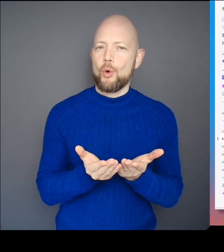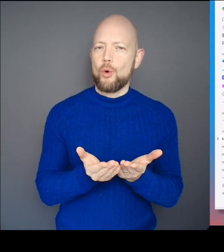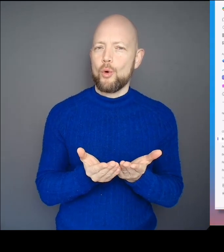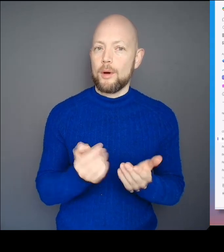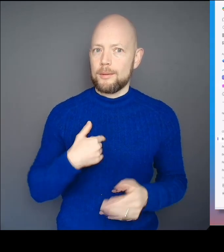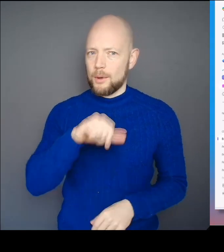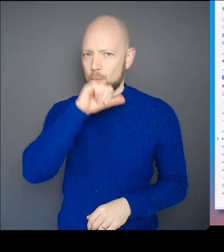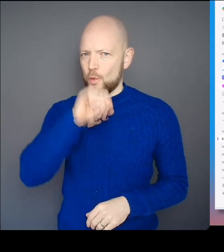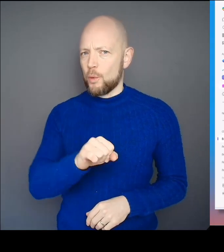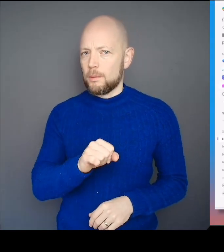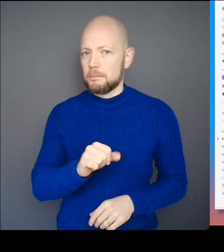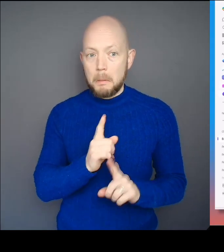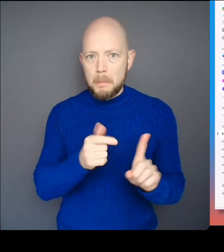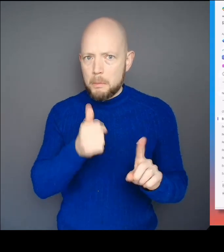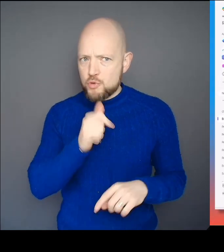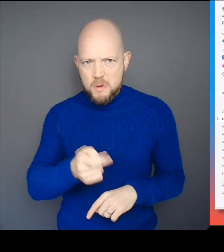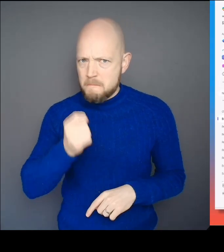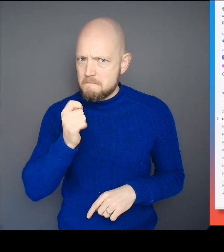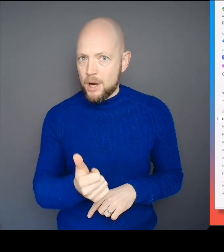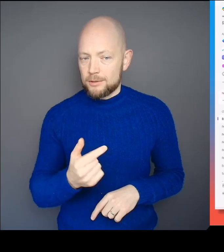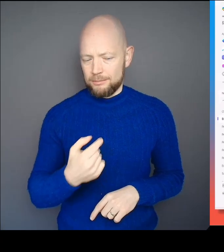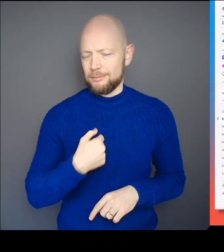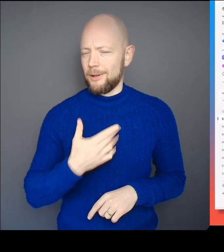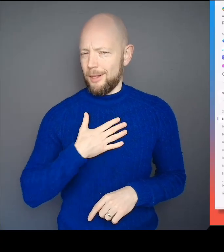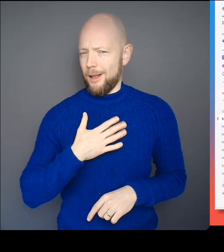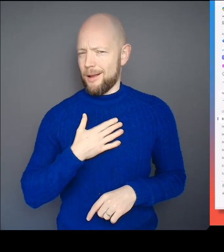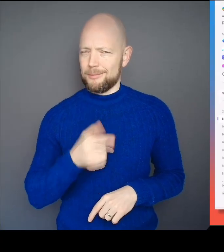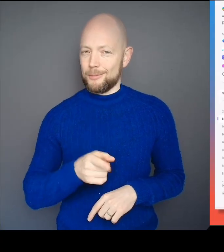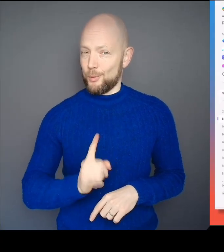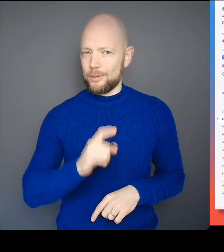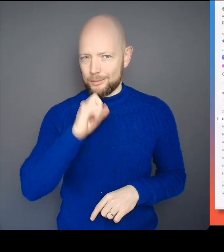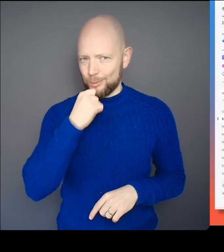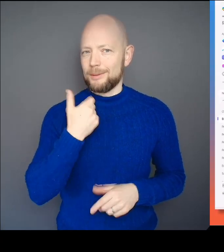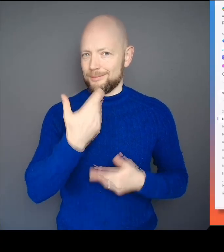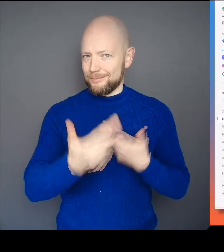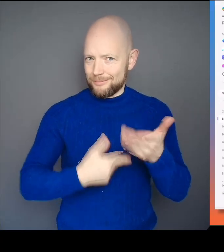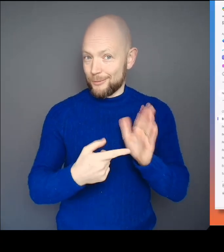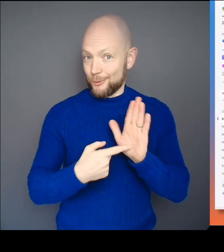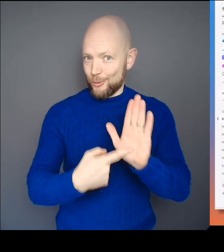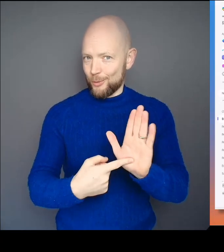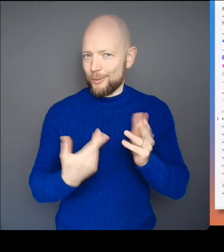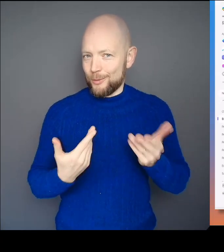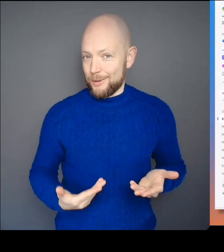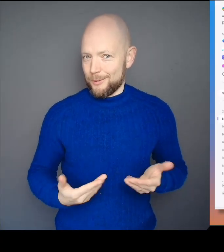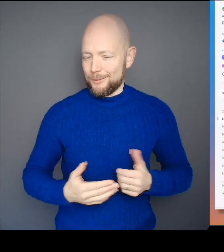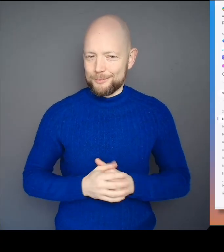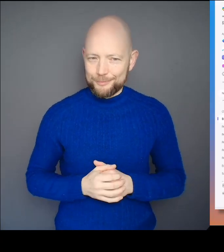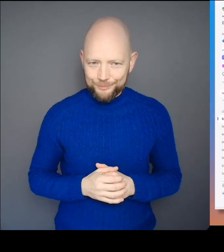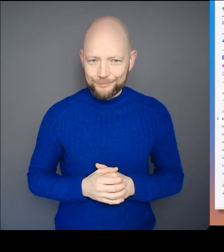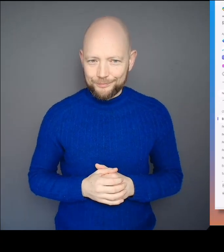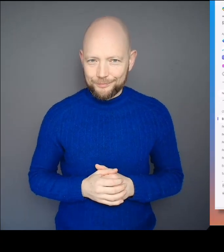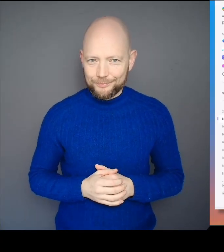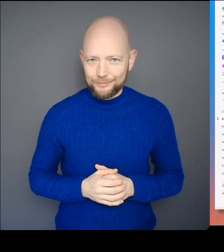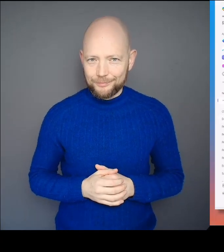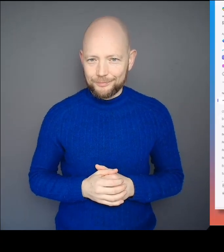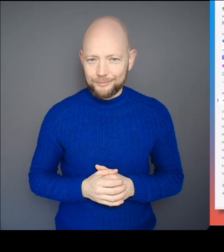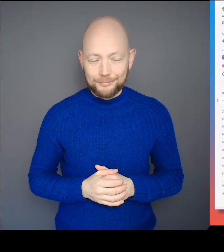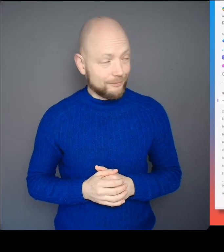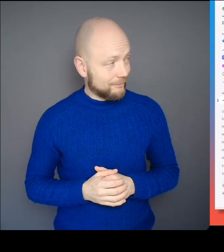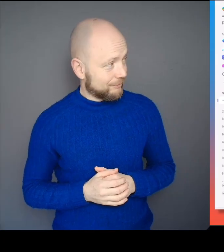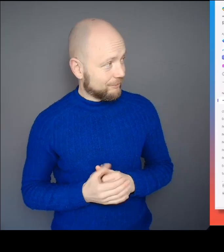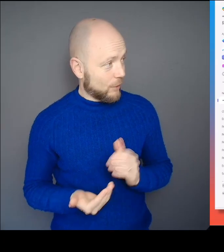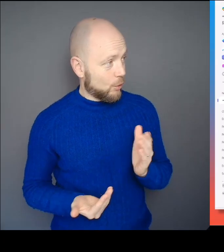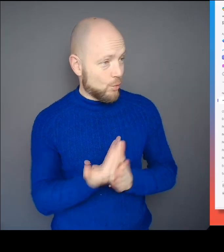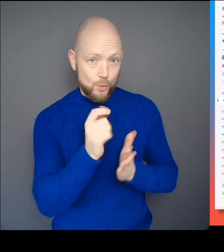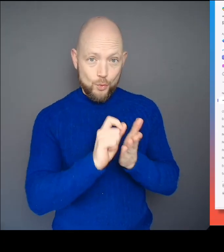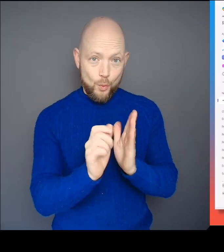of a notebook, which is one of my favorite and most underused things in Microsoft 365 Copilot. So if I come in here and we're going to say add